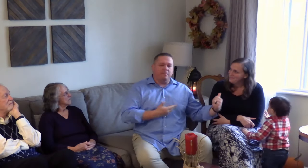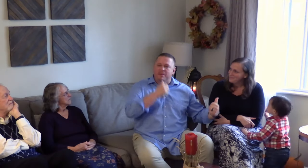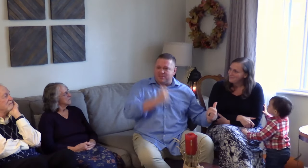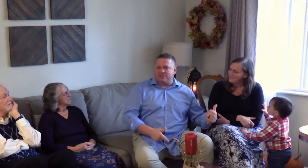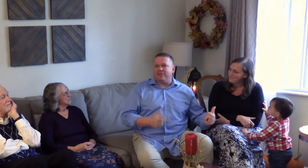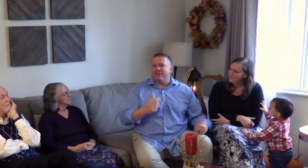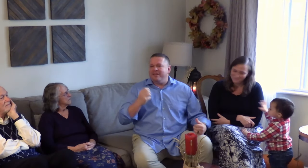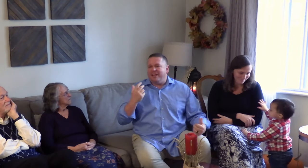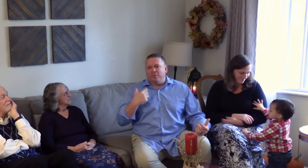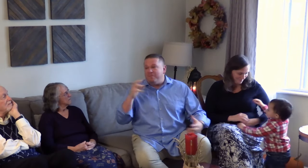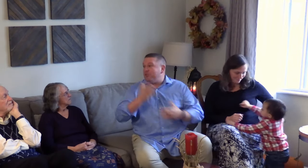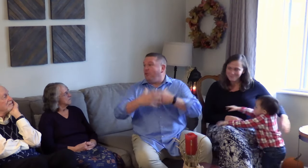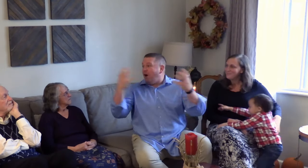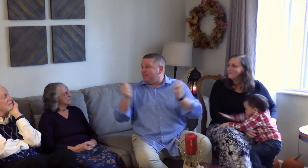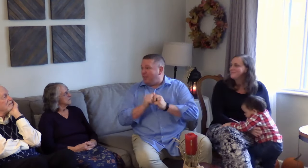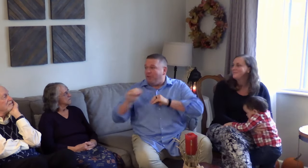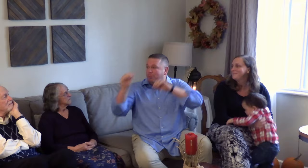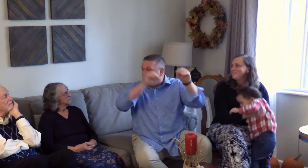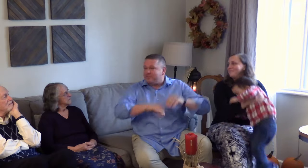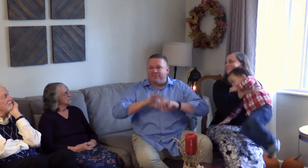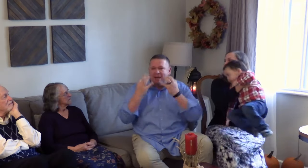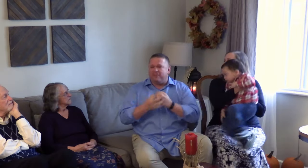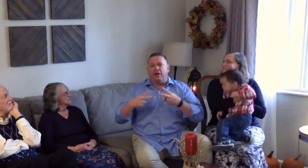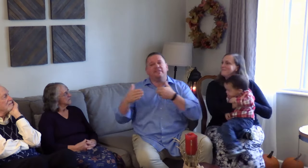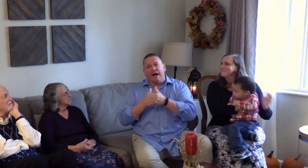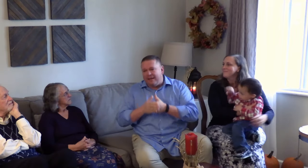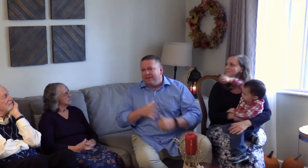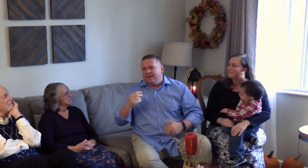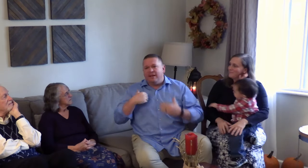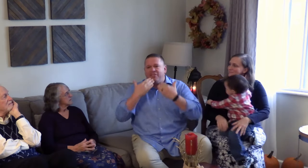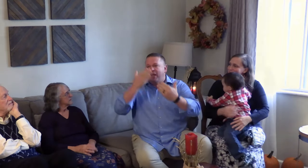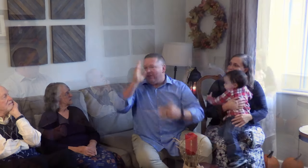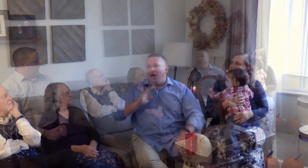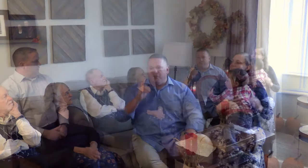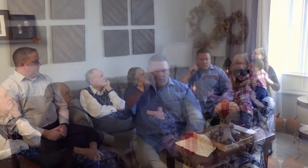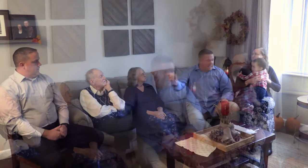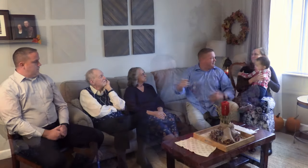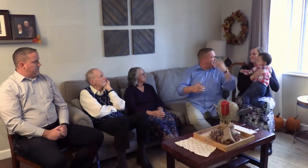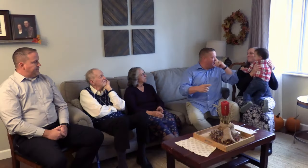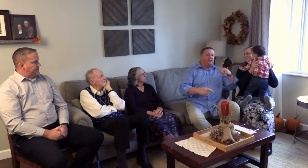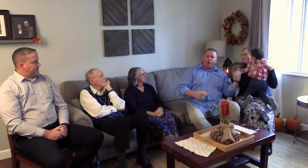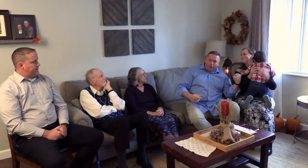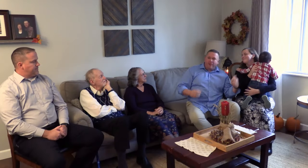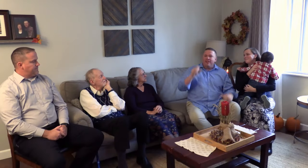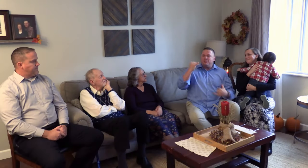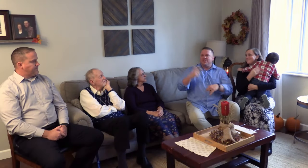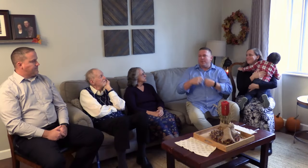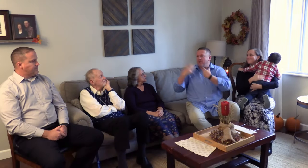my baby sister and we've been through a lot together all the moves family very tight and I thank god for him and I thank god for her so this time I want